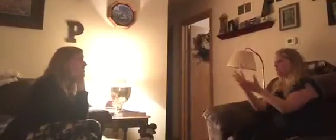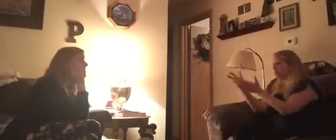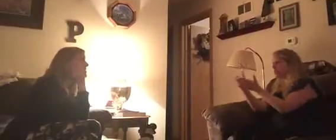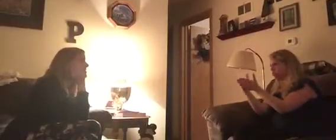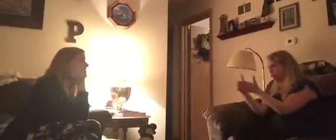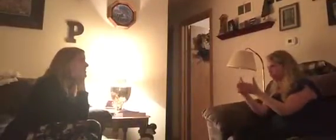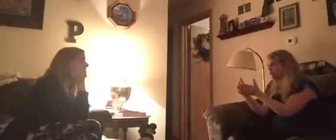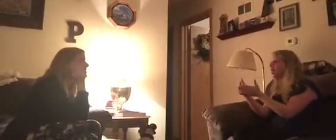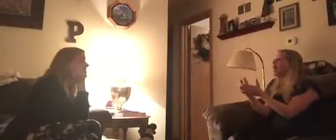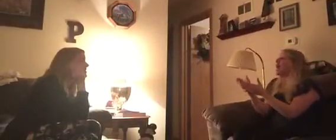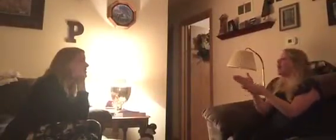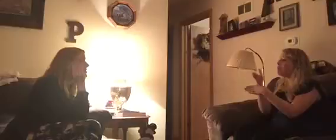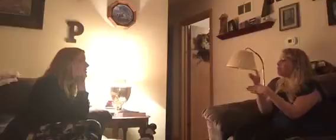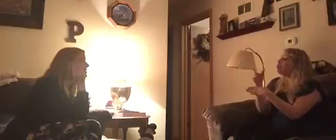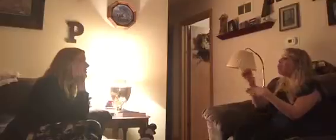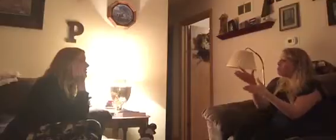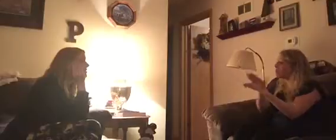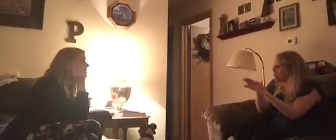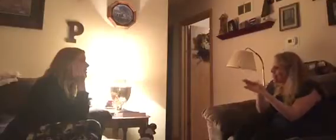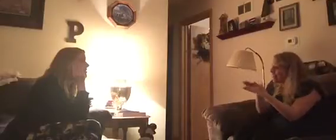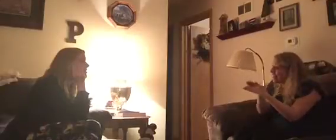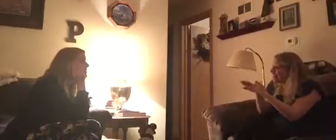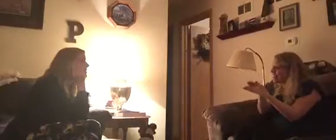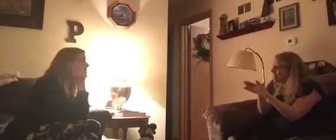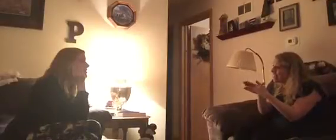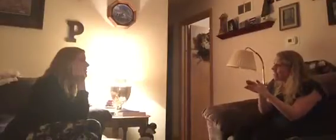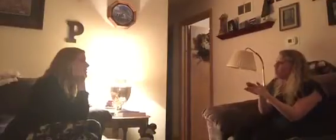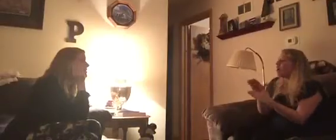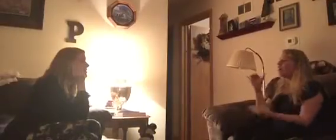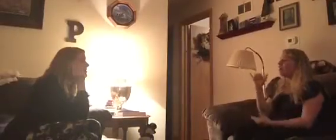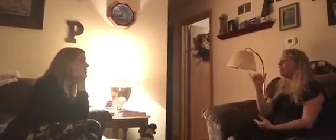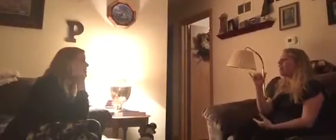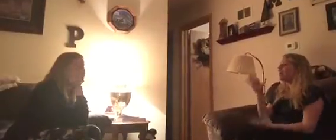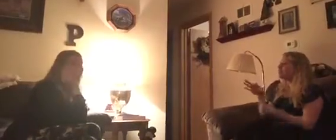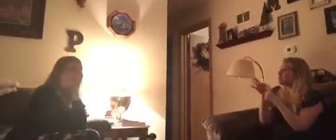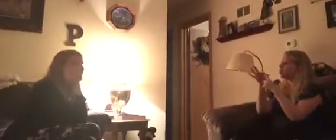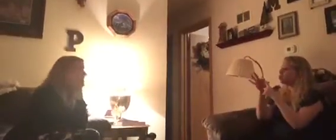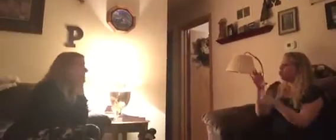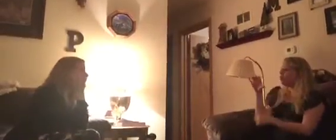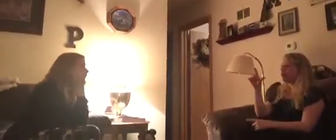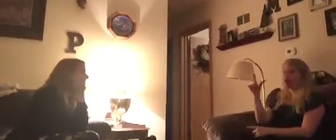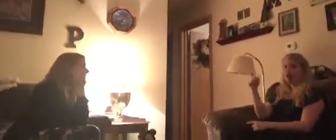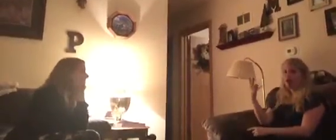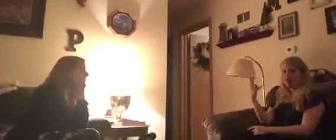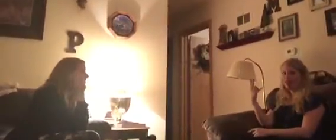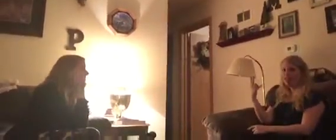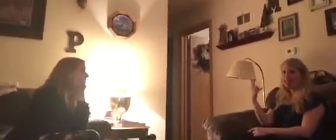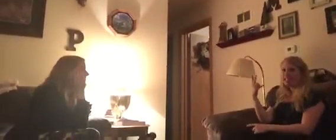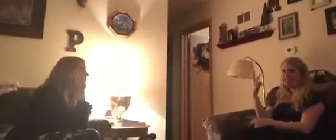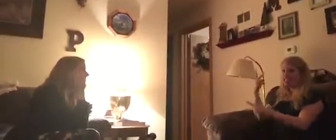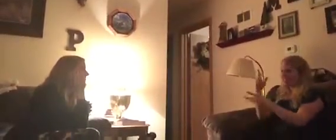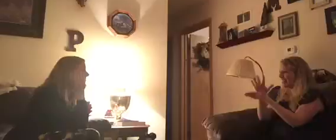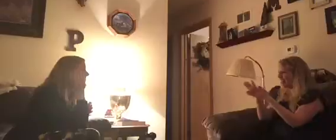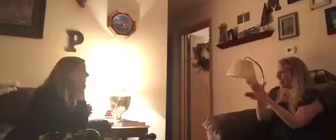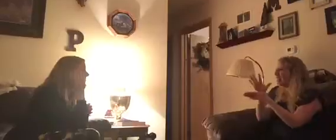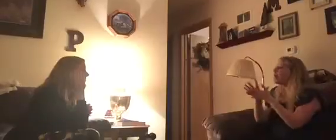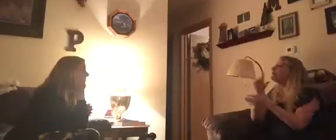also cleaning with like a tack cloth to clean it off, to make sure that